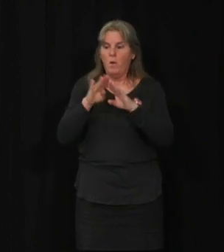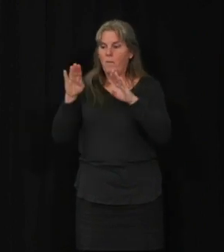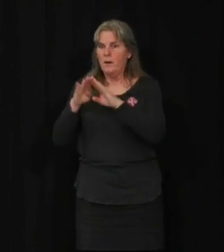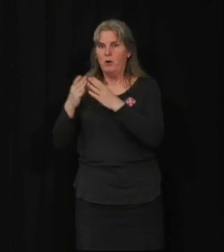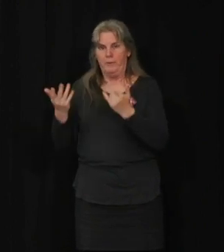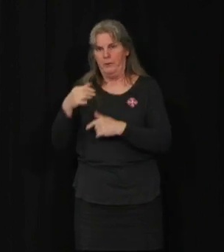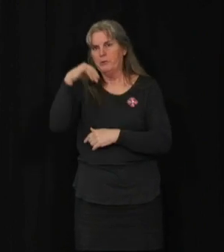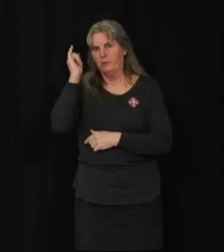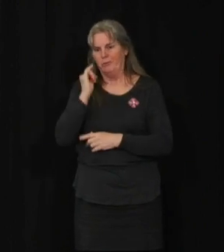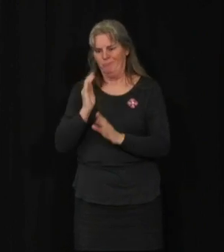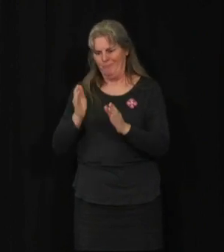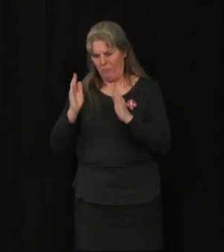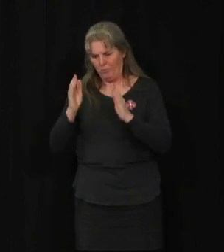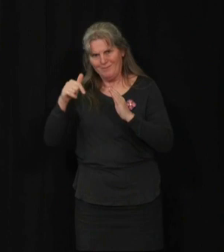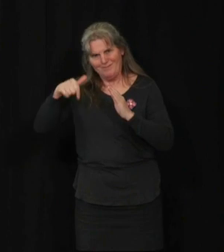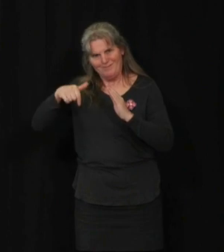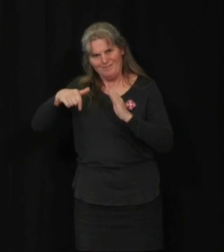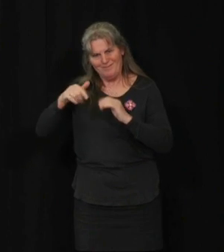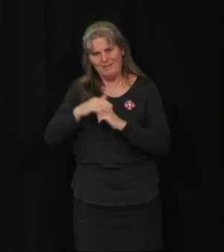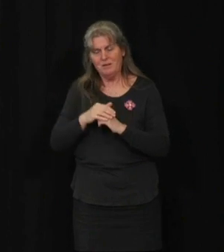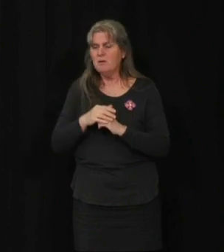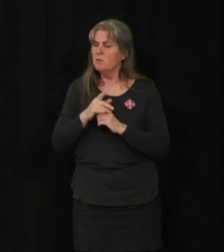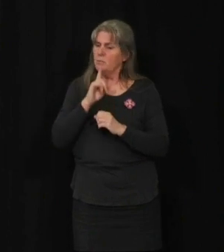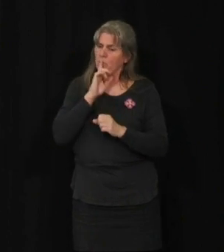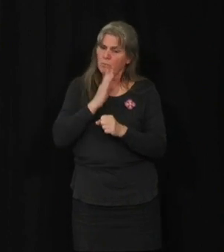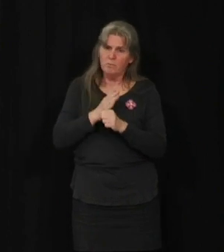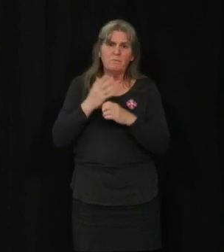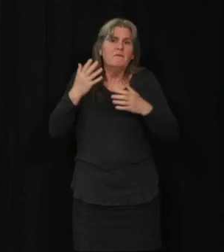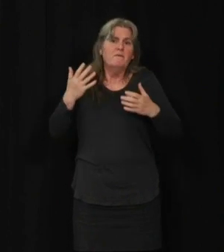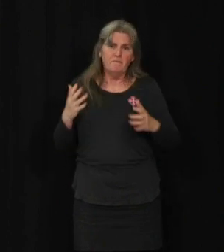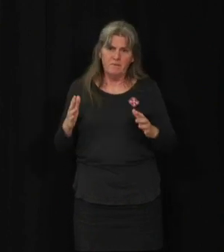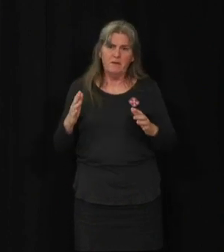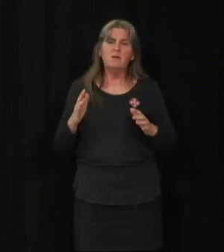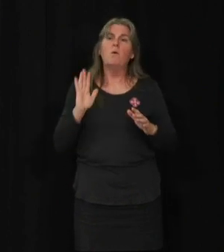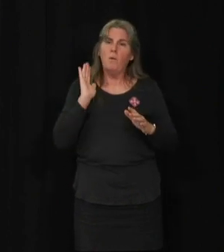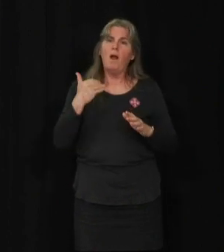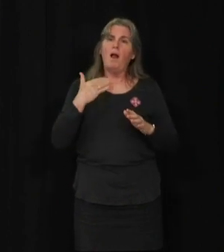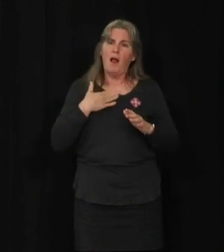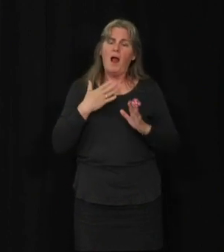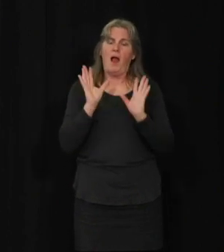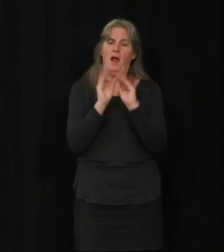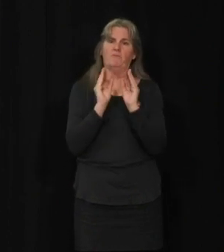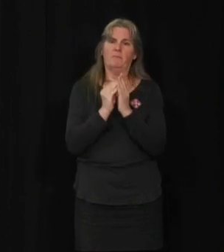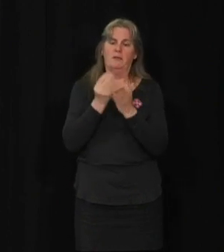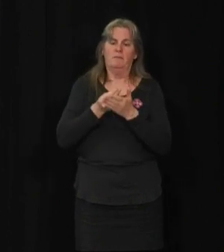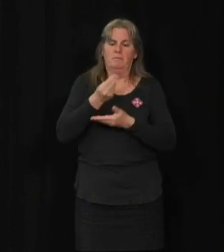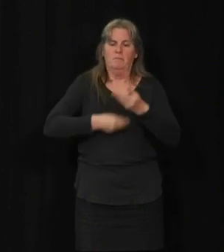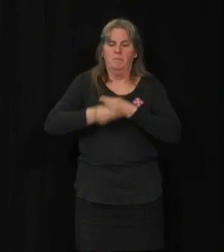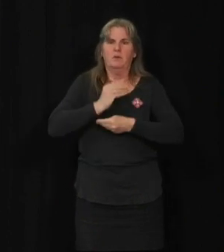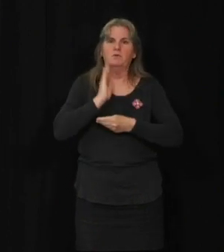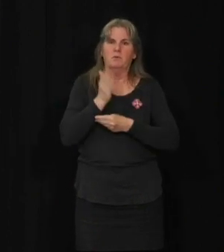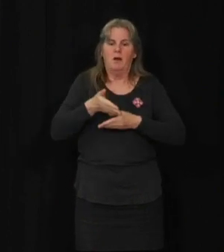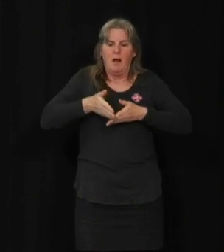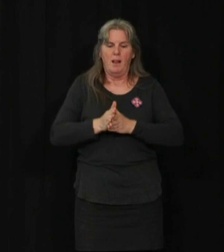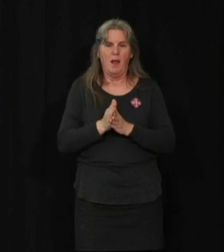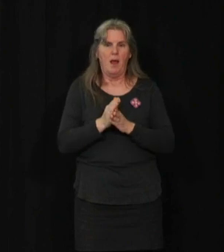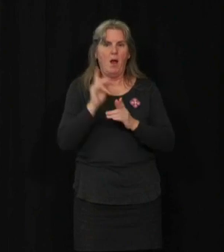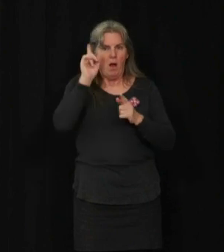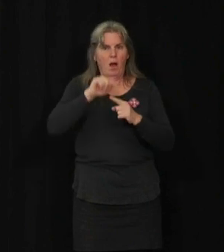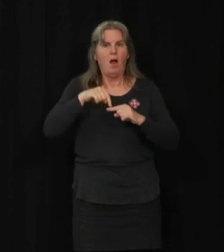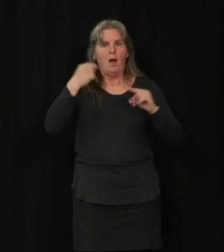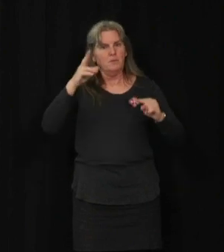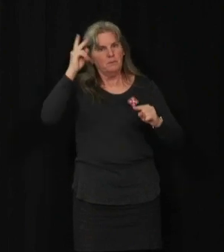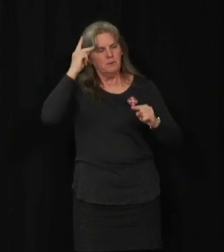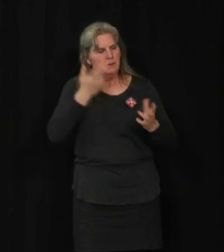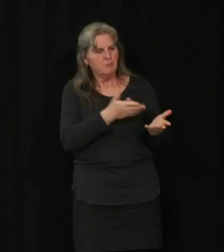now. And true to our commitment, we have offered to hold budget meetings to allow the opposition parties to ask